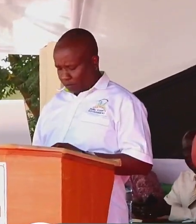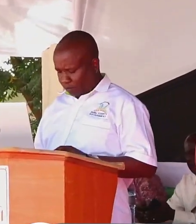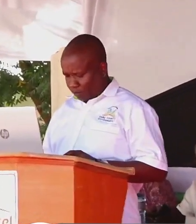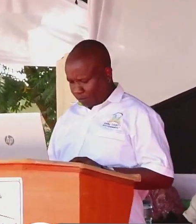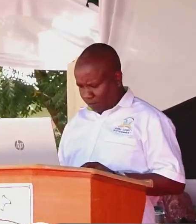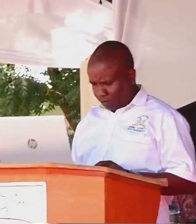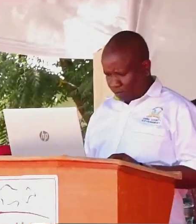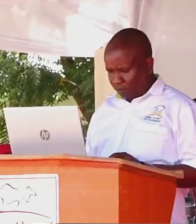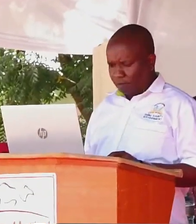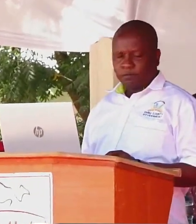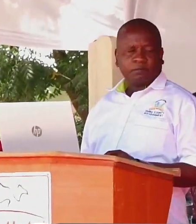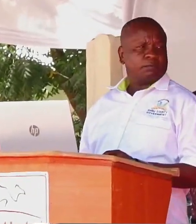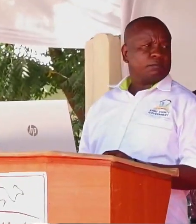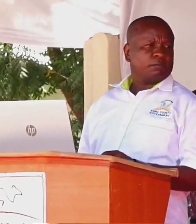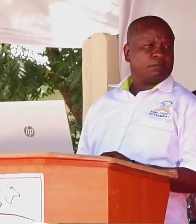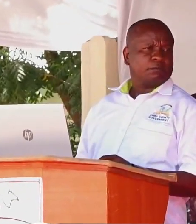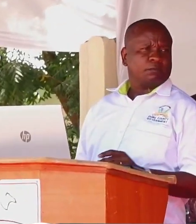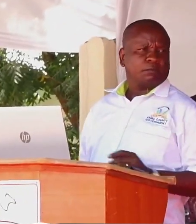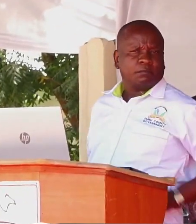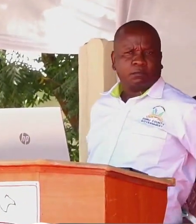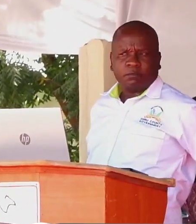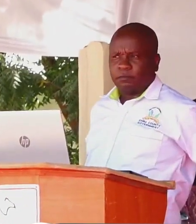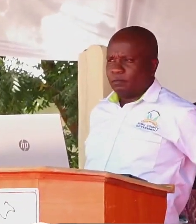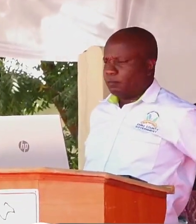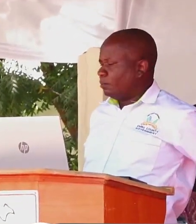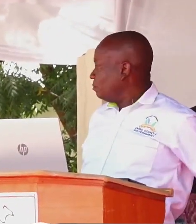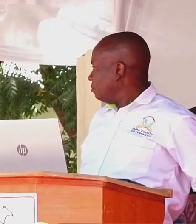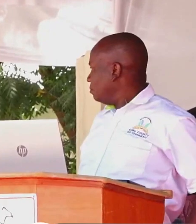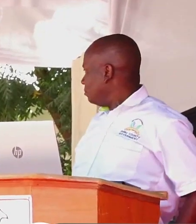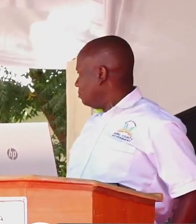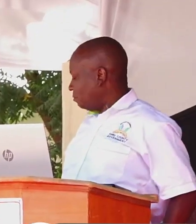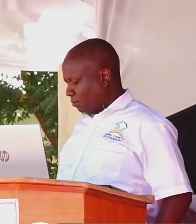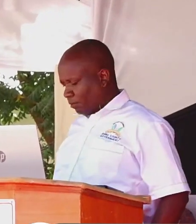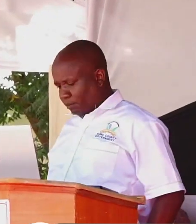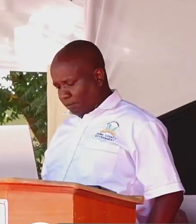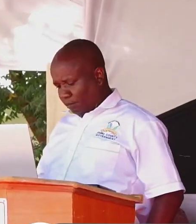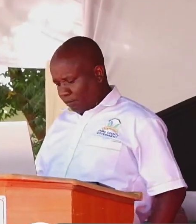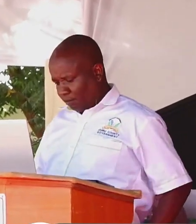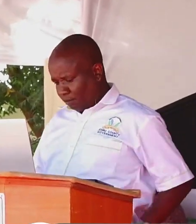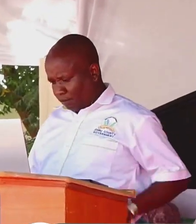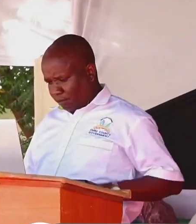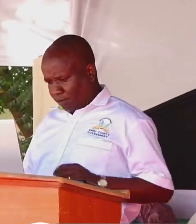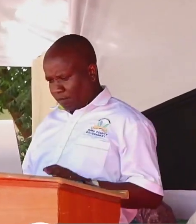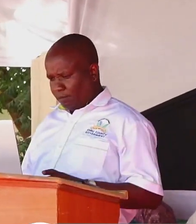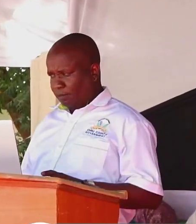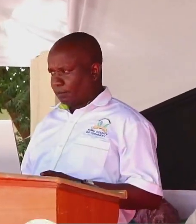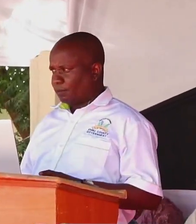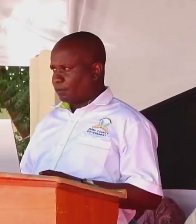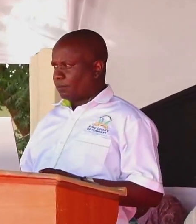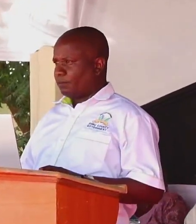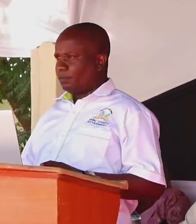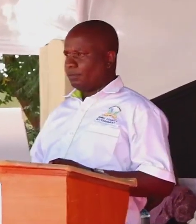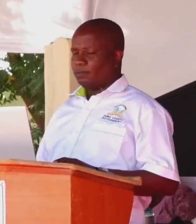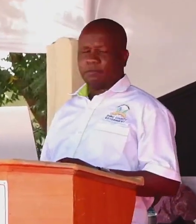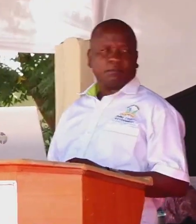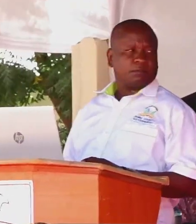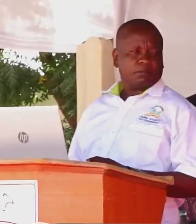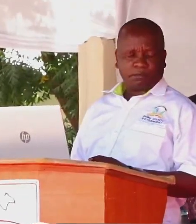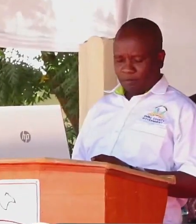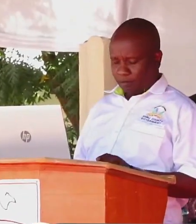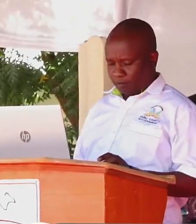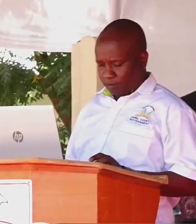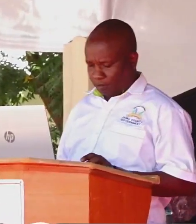afternoon. I am Daniel Granwa, CCM, Embu County, the land